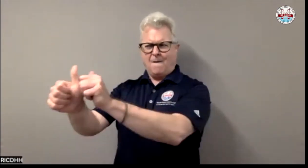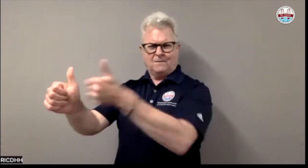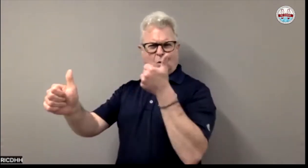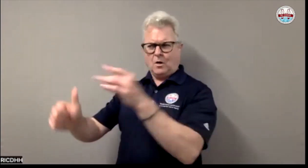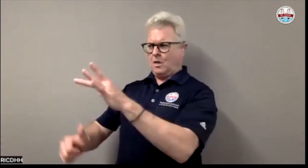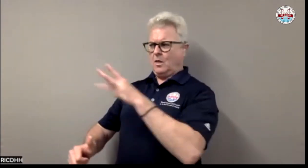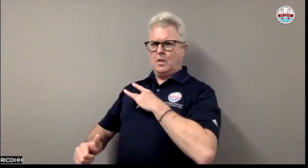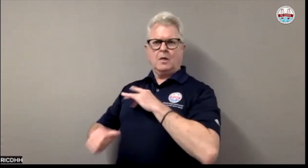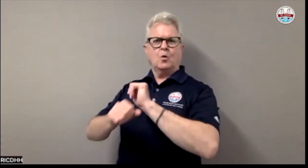Today's topic,